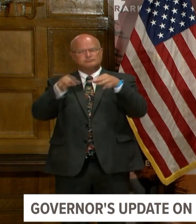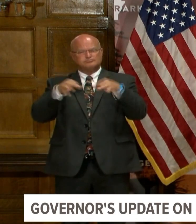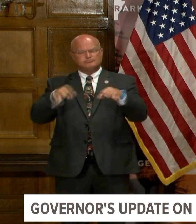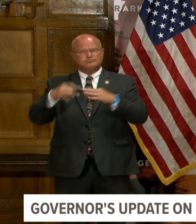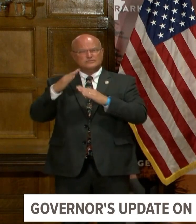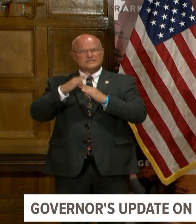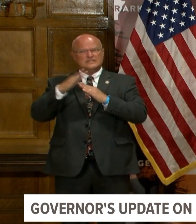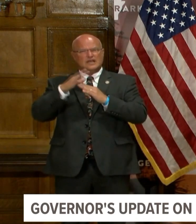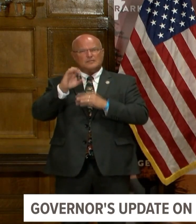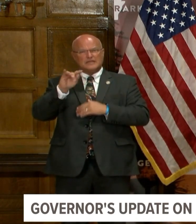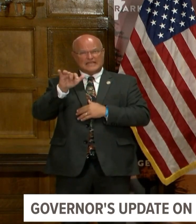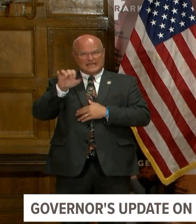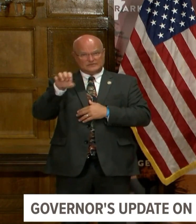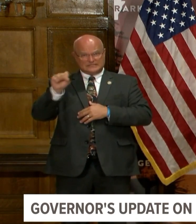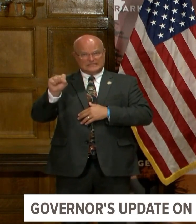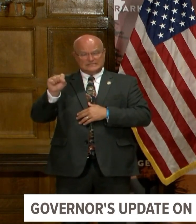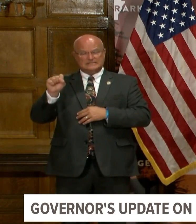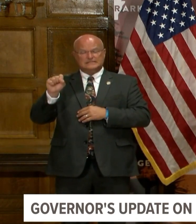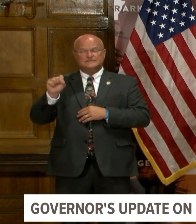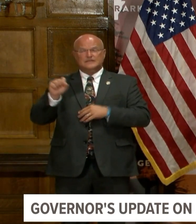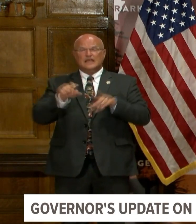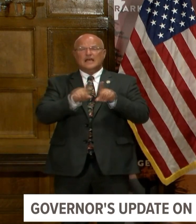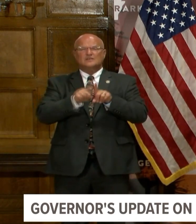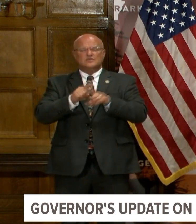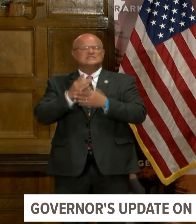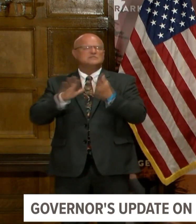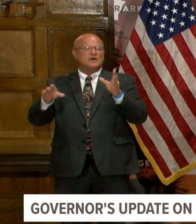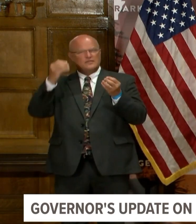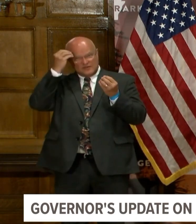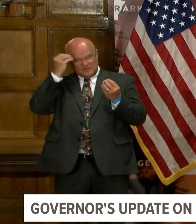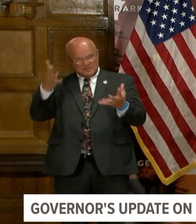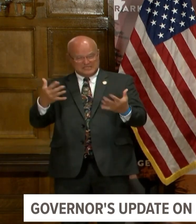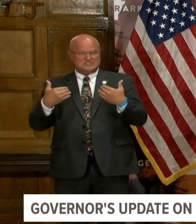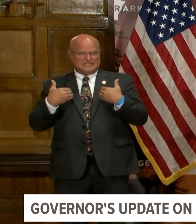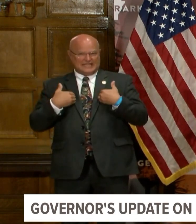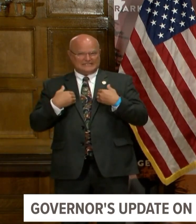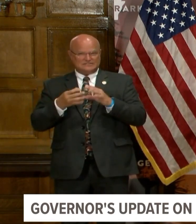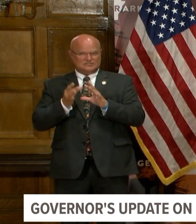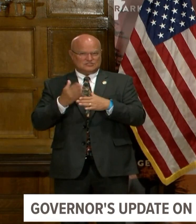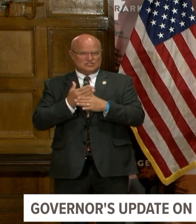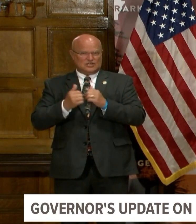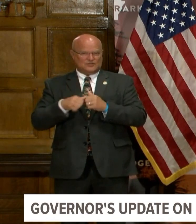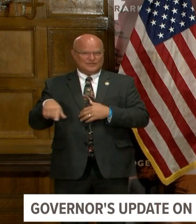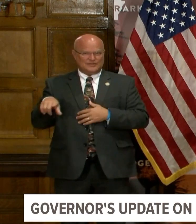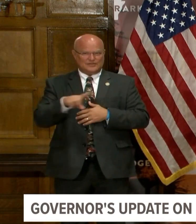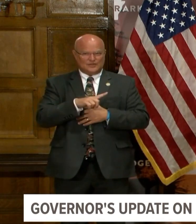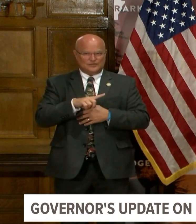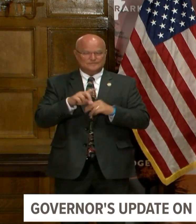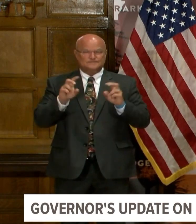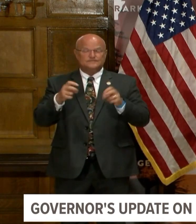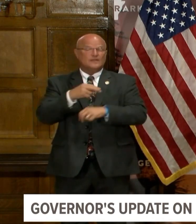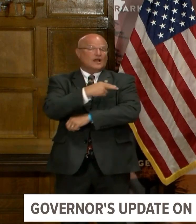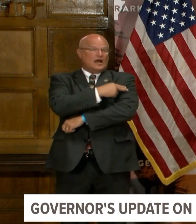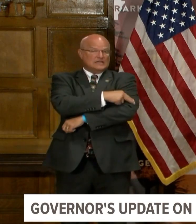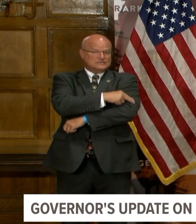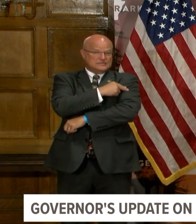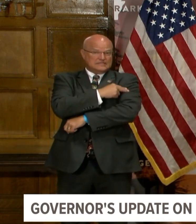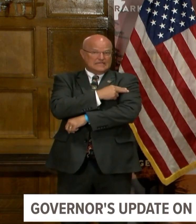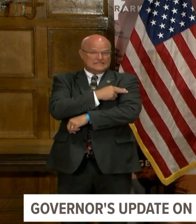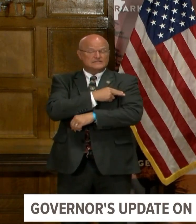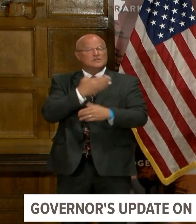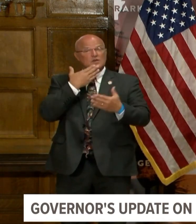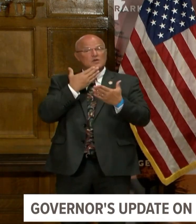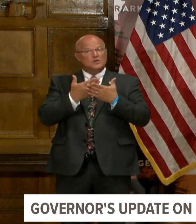top counties as well as some other information that he has. In terms of hospitalizations, that's additional